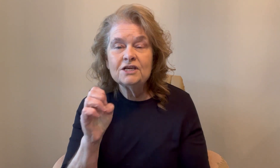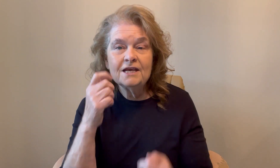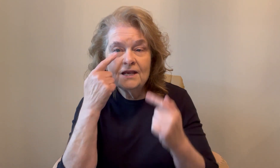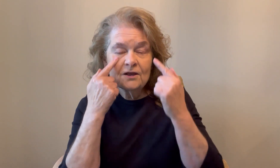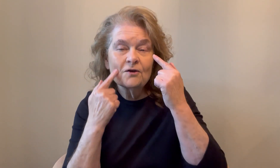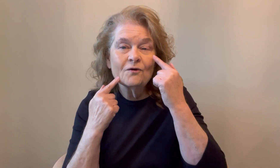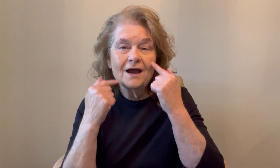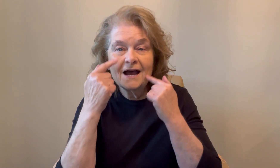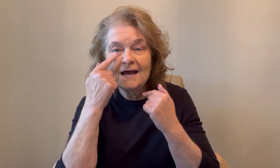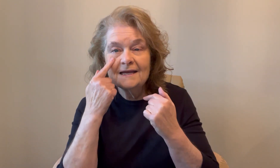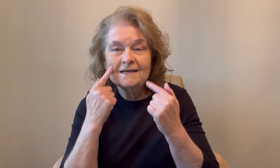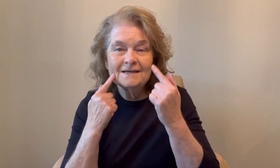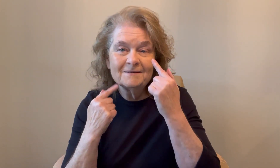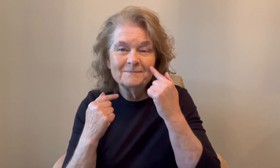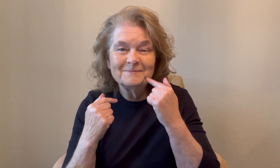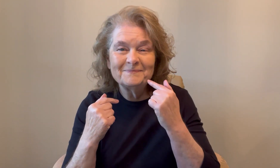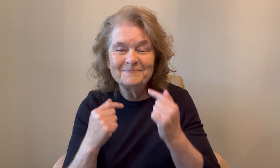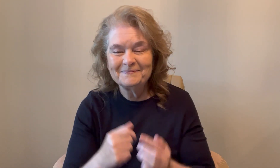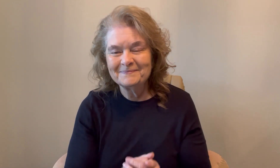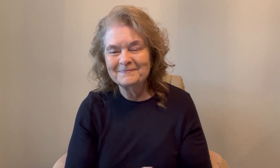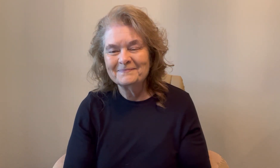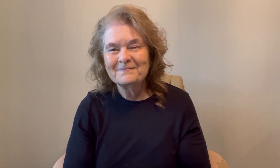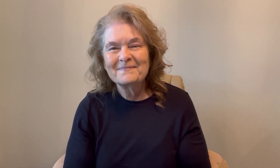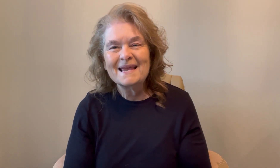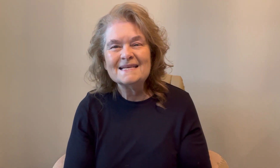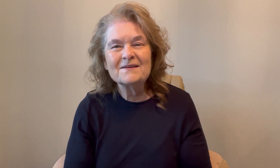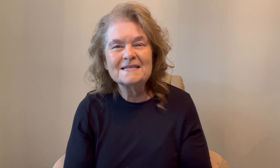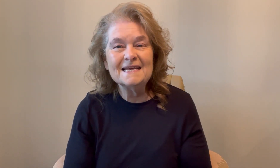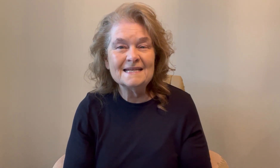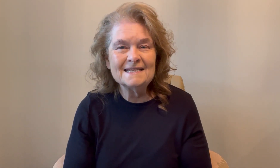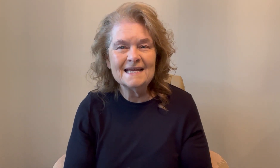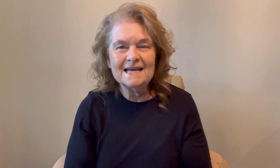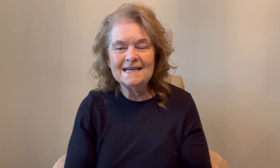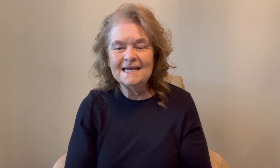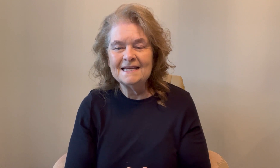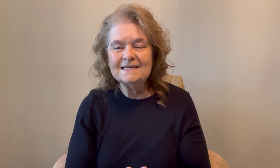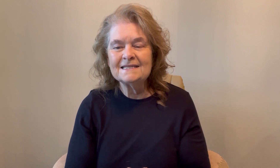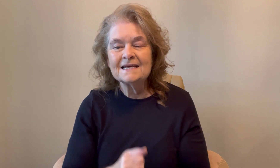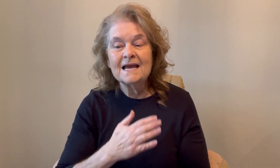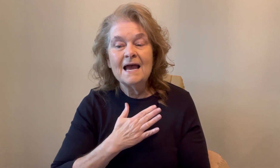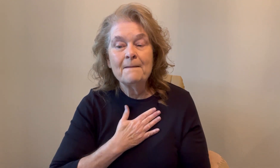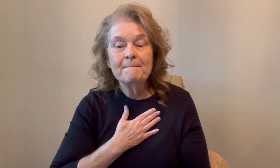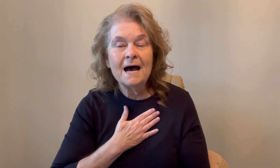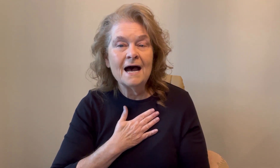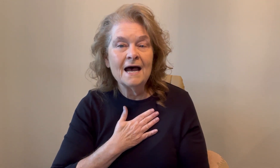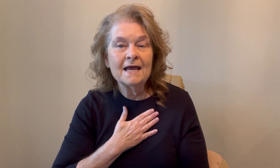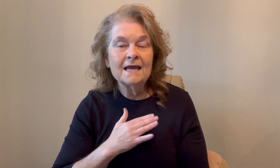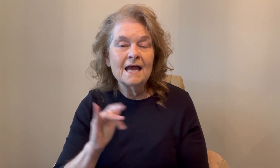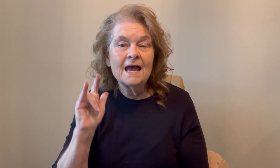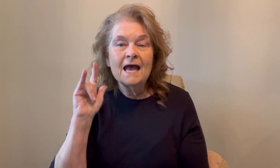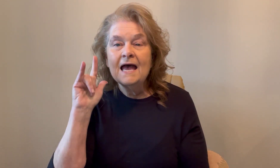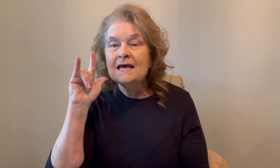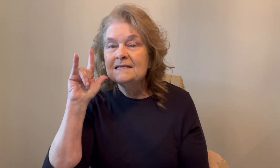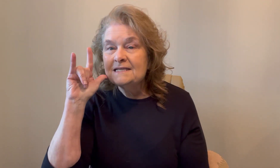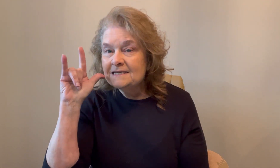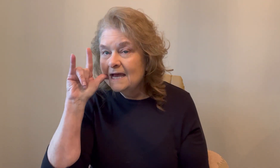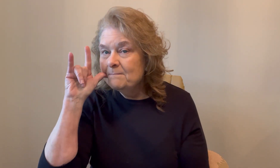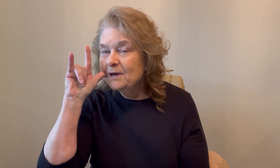she cried. So the sentence again is, my